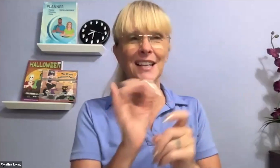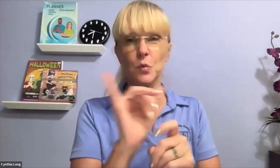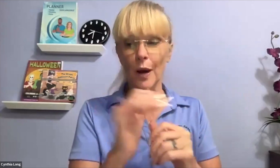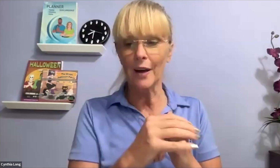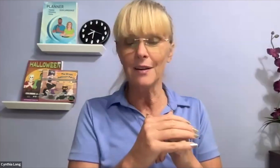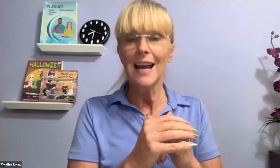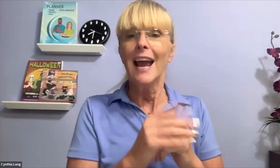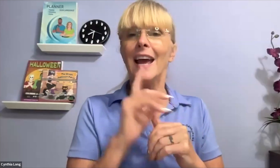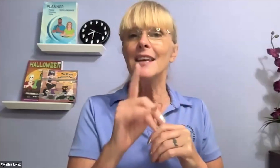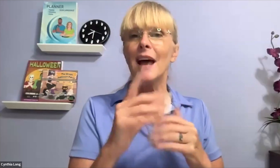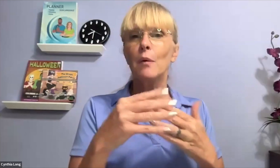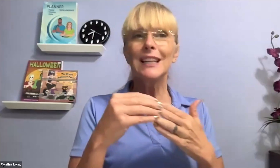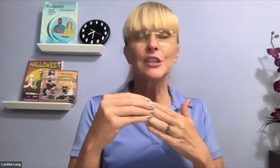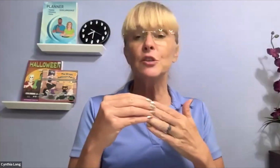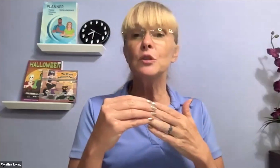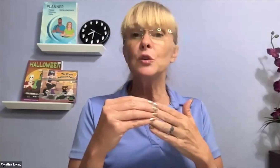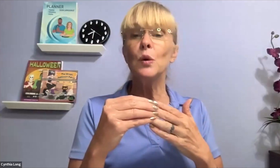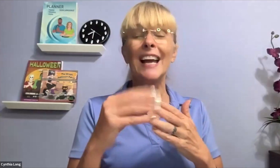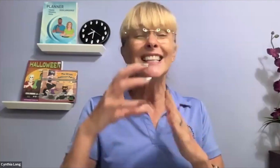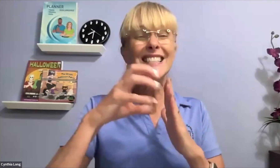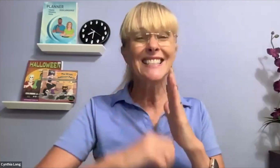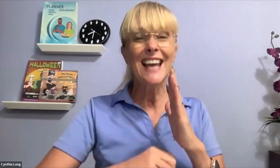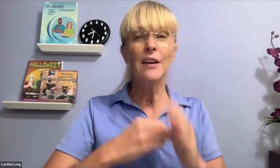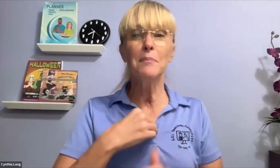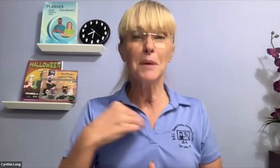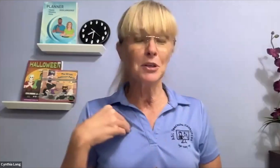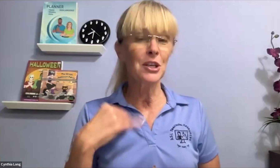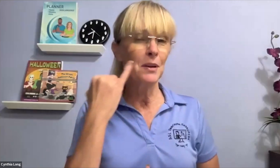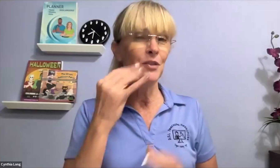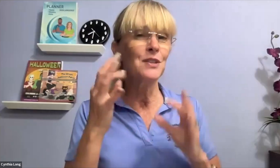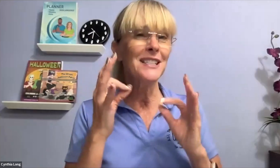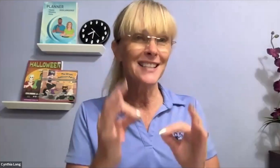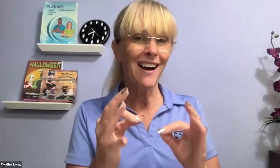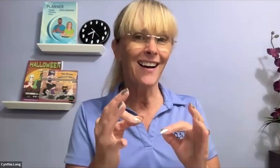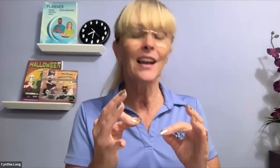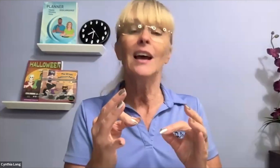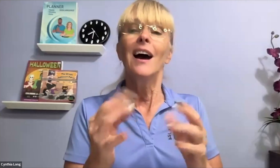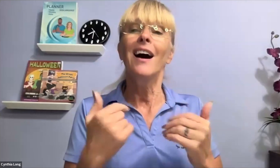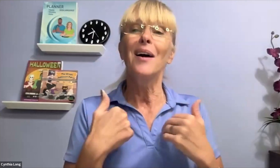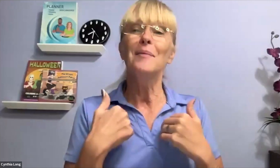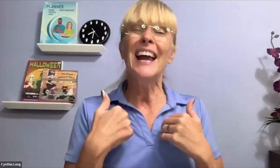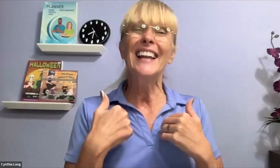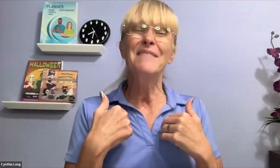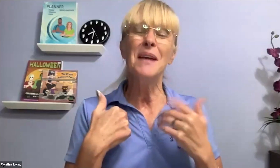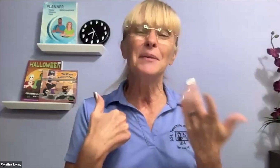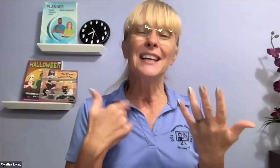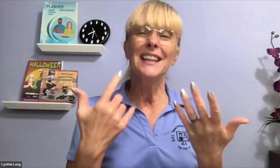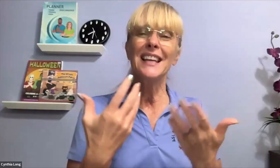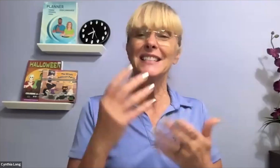as well. And then that will lead you to a discounted membership if you decide, and be able to get things